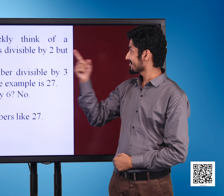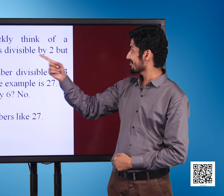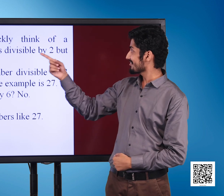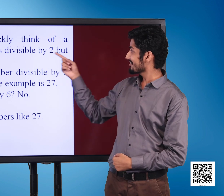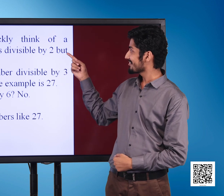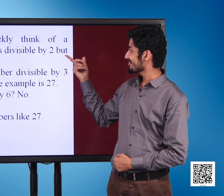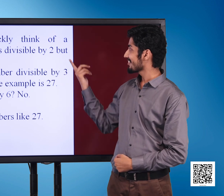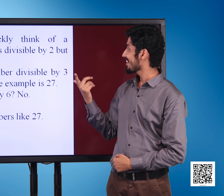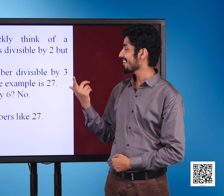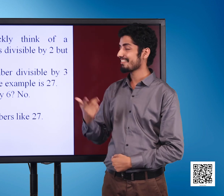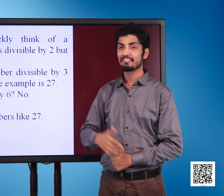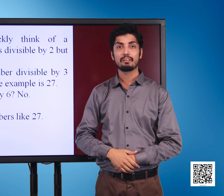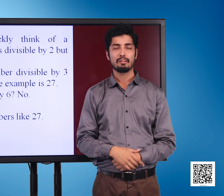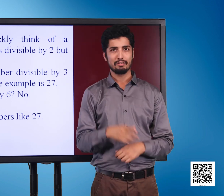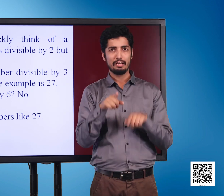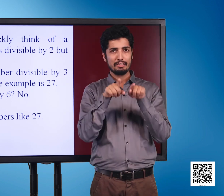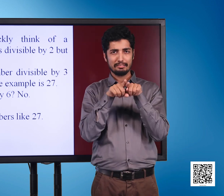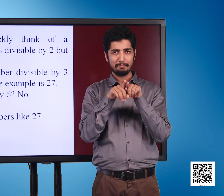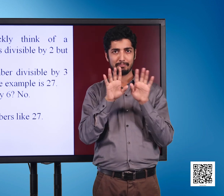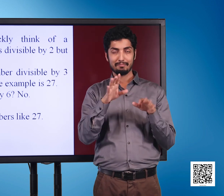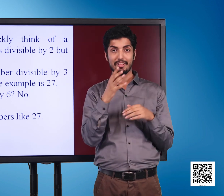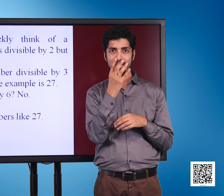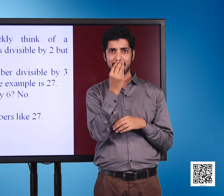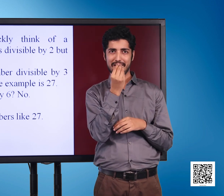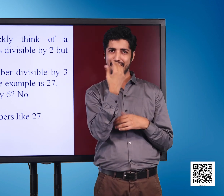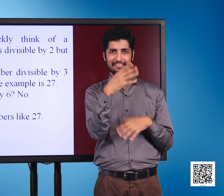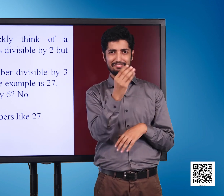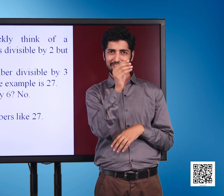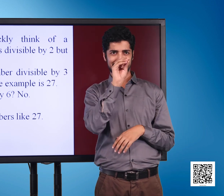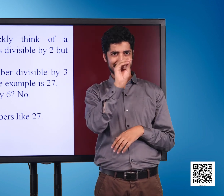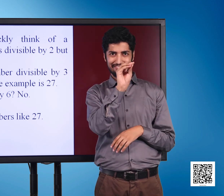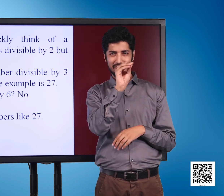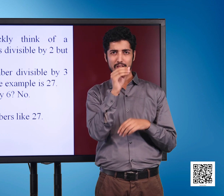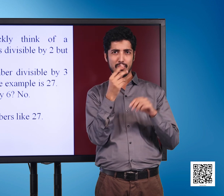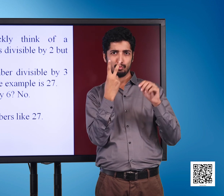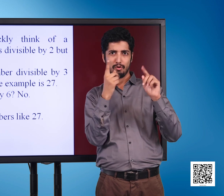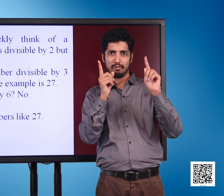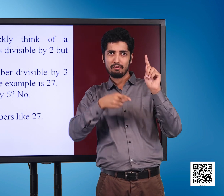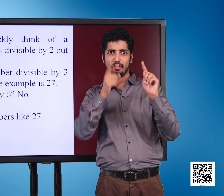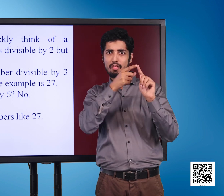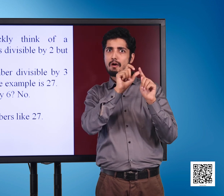Can you quickly think of a number which is divisible by 2 but not by 3?